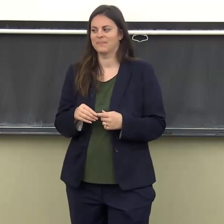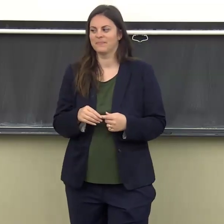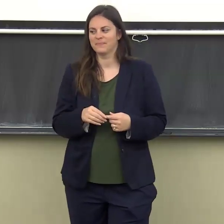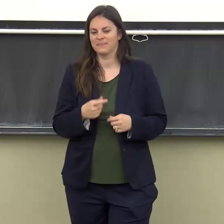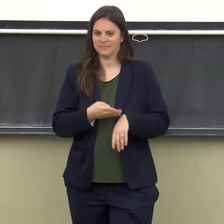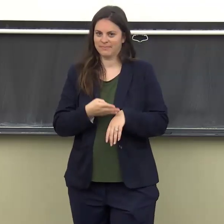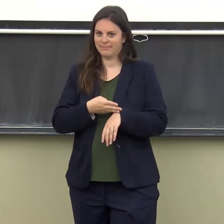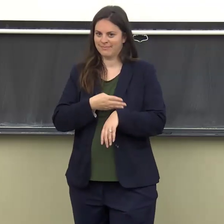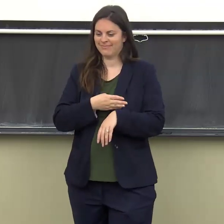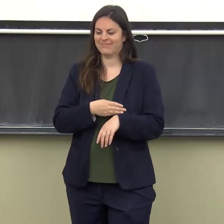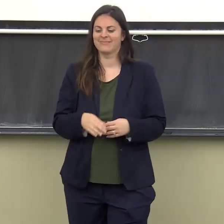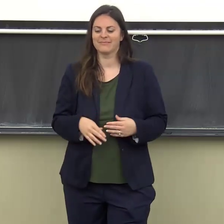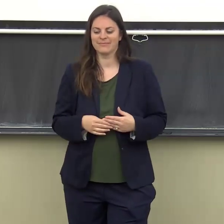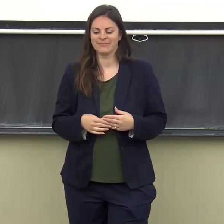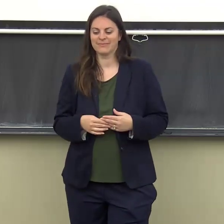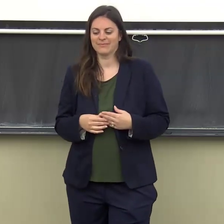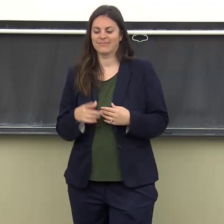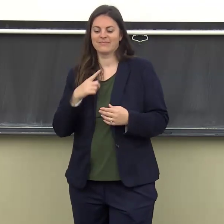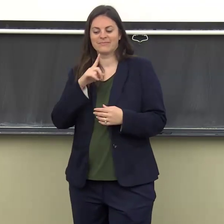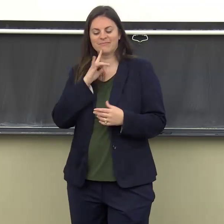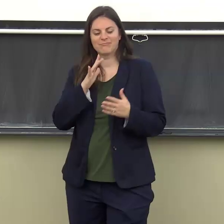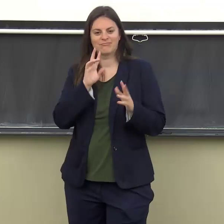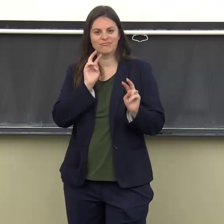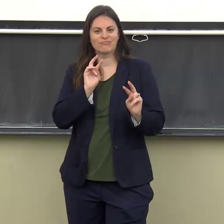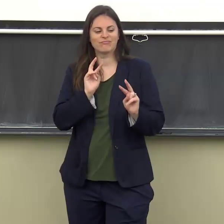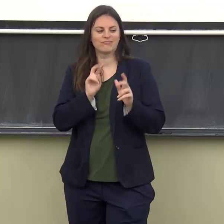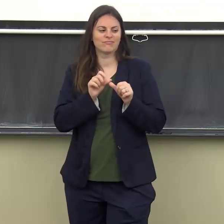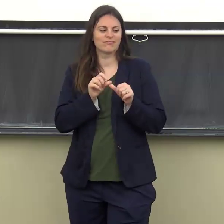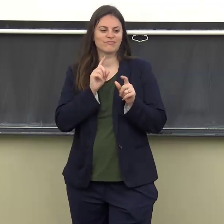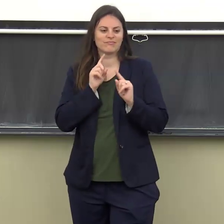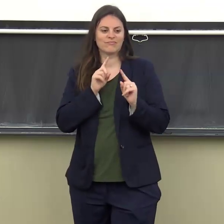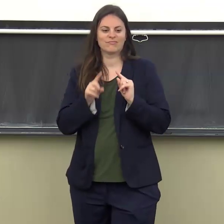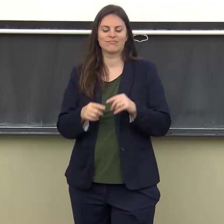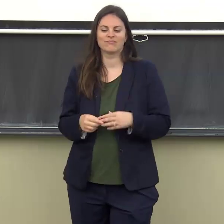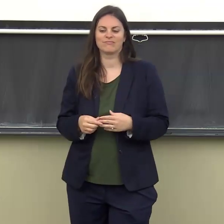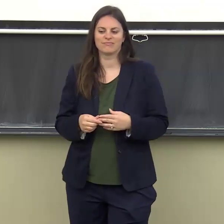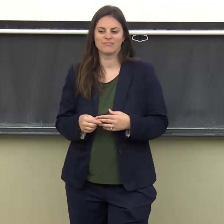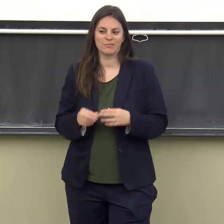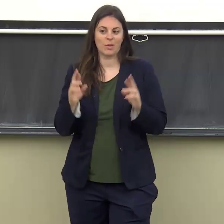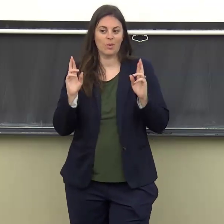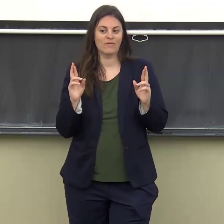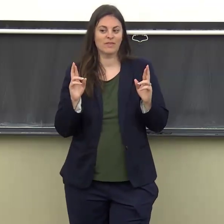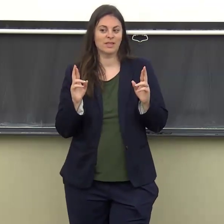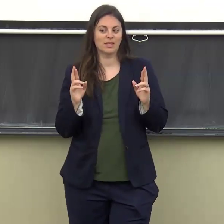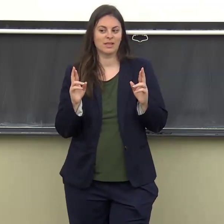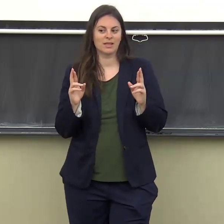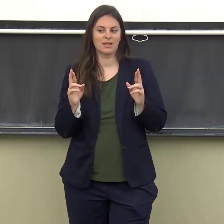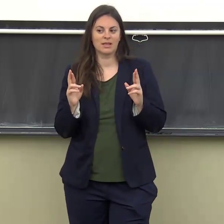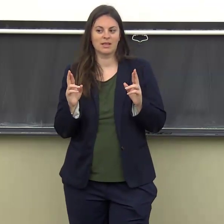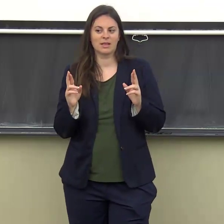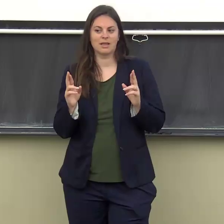we're getting better. And so I'm really looking forward to continuing the conversation, and hopefully,